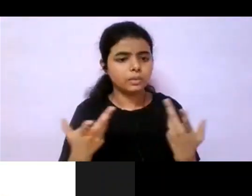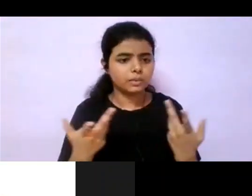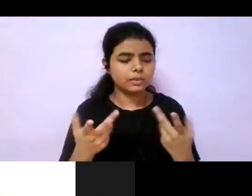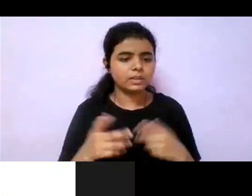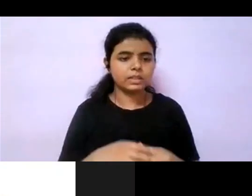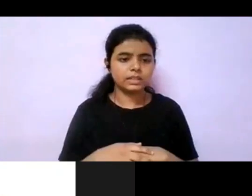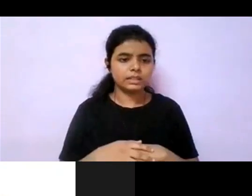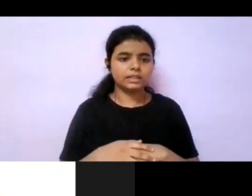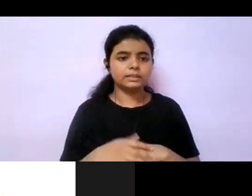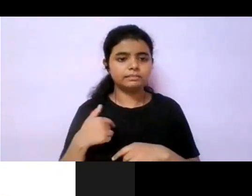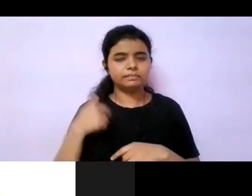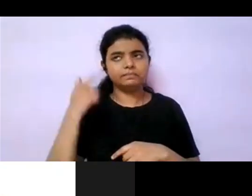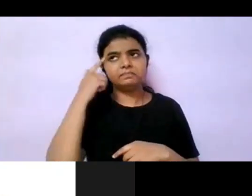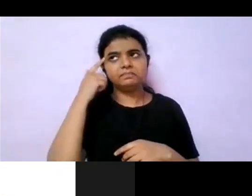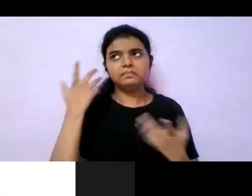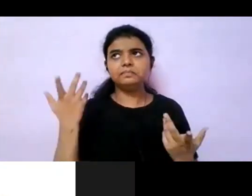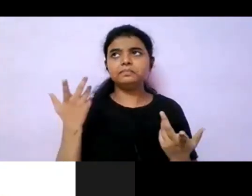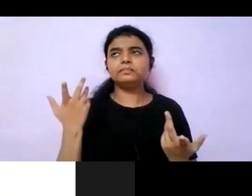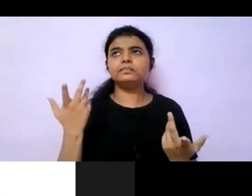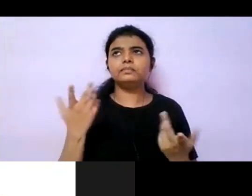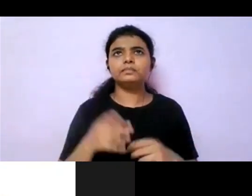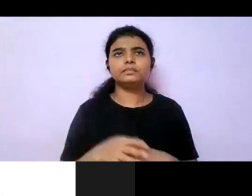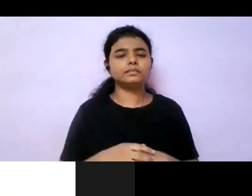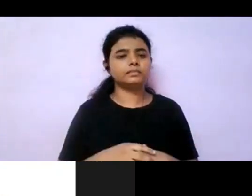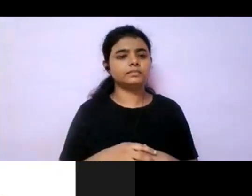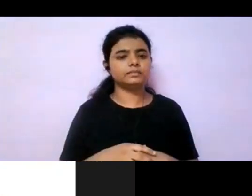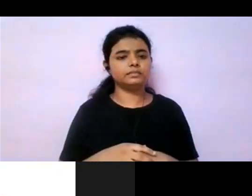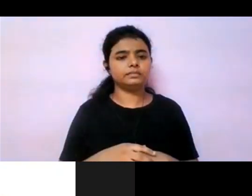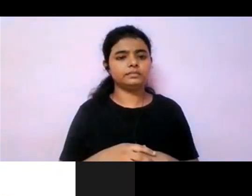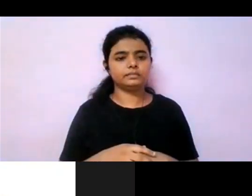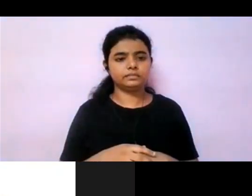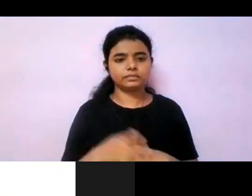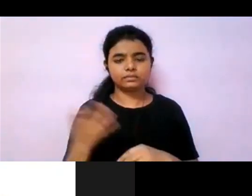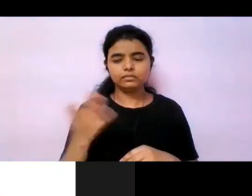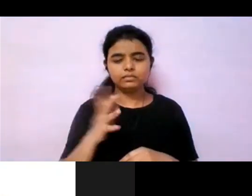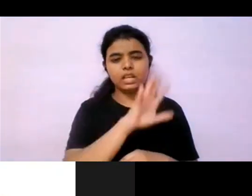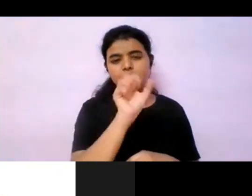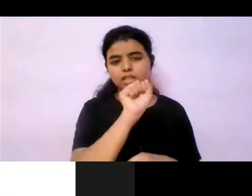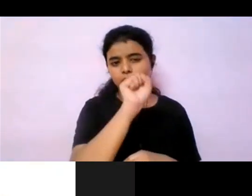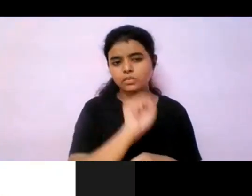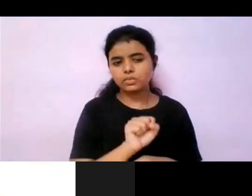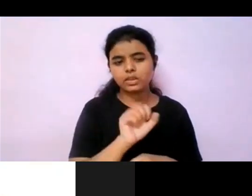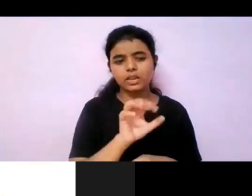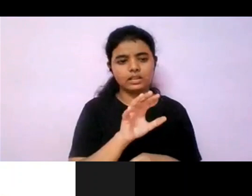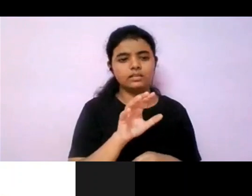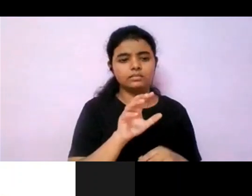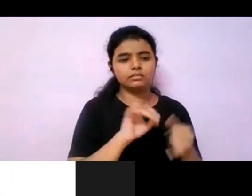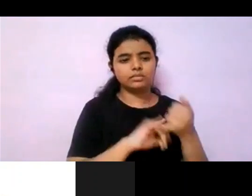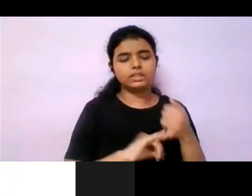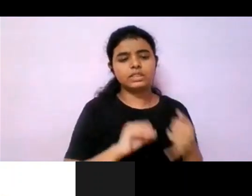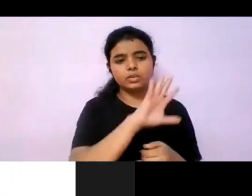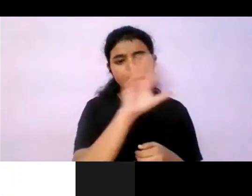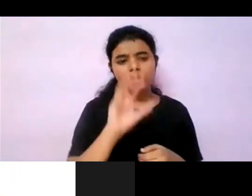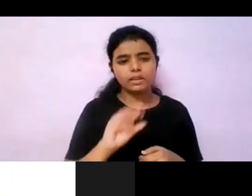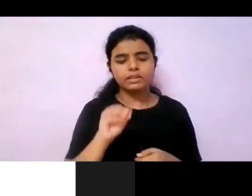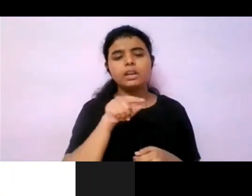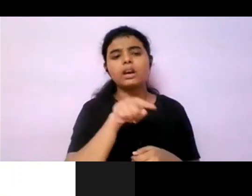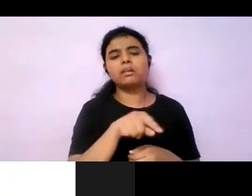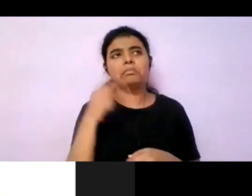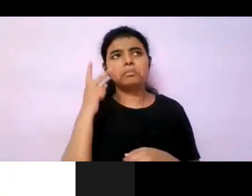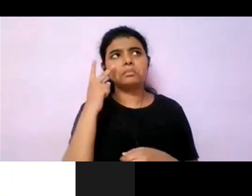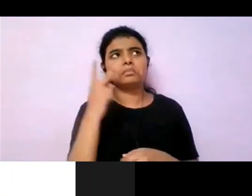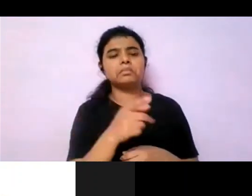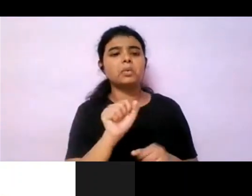about people like Brian Watermeyer in South Africa, who's written about this, but also, you know, to bring things more